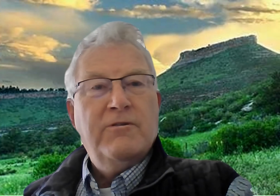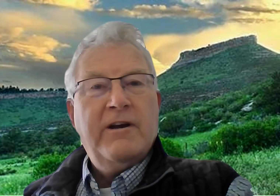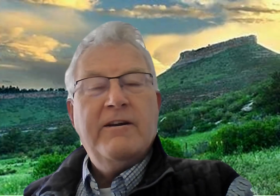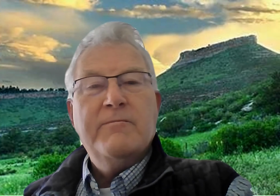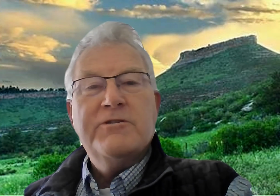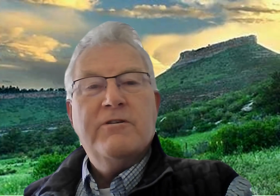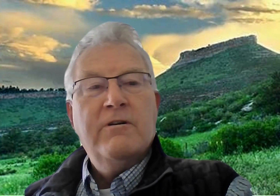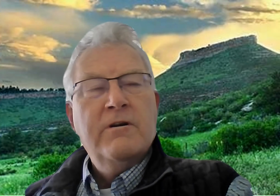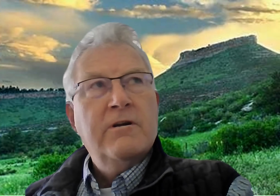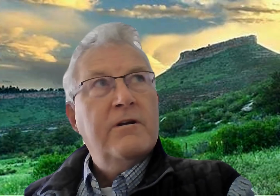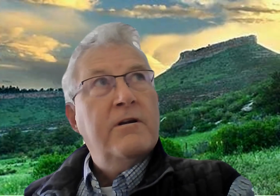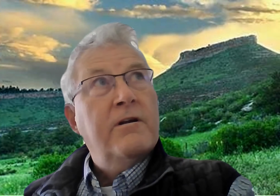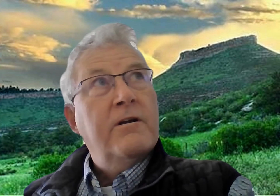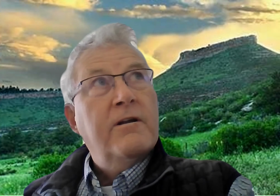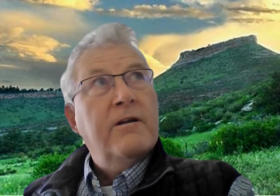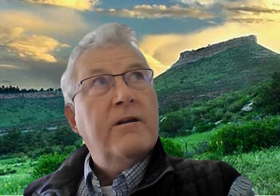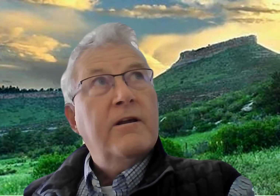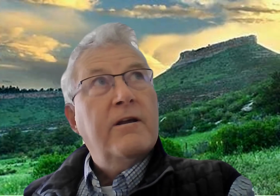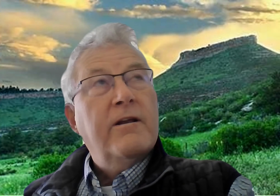Jones, Boulder County Commissioner.